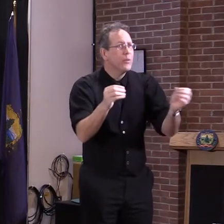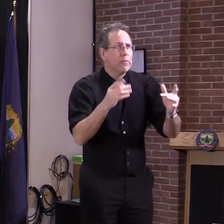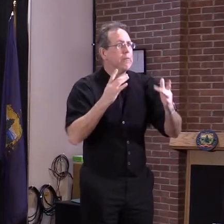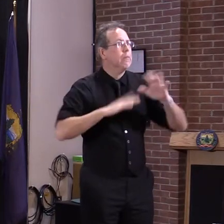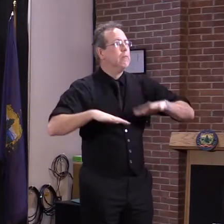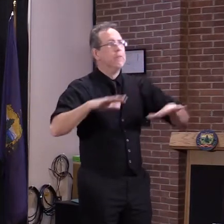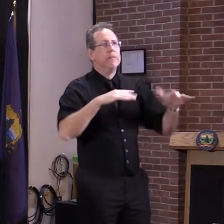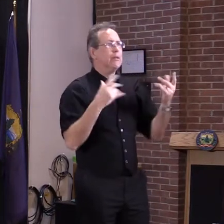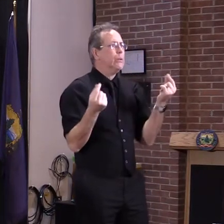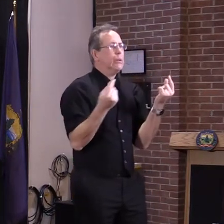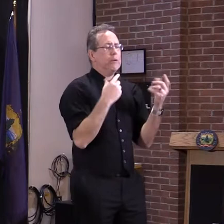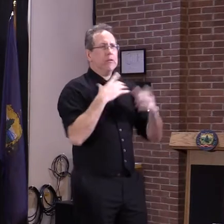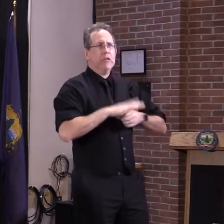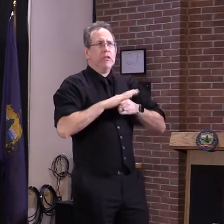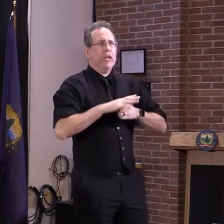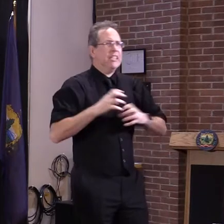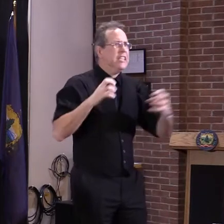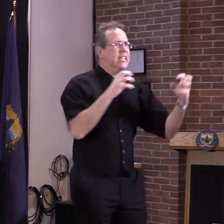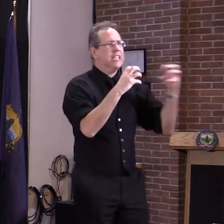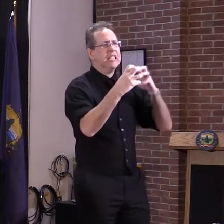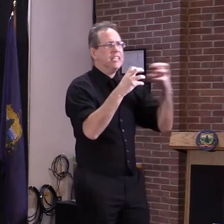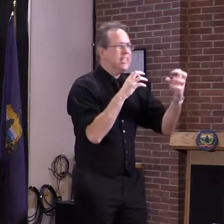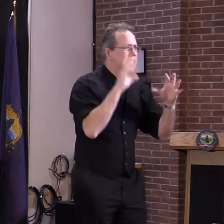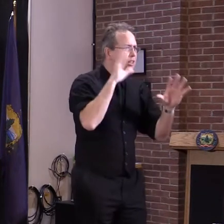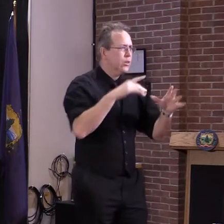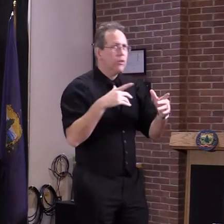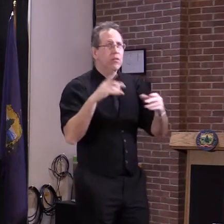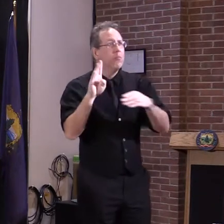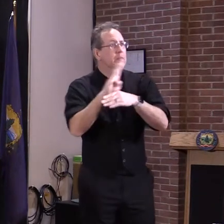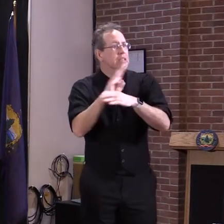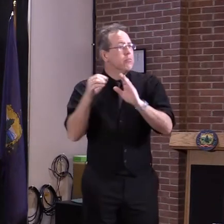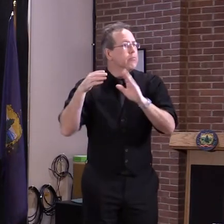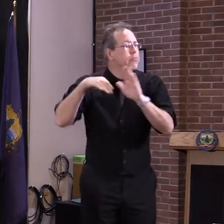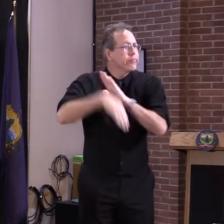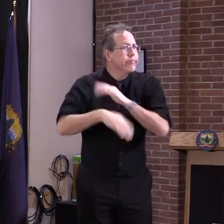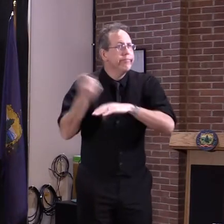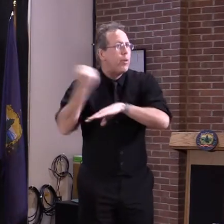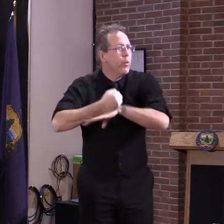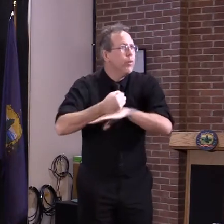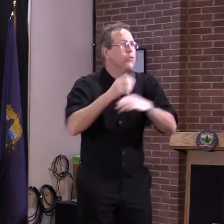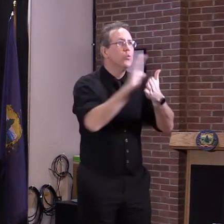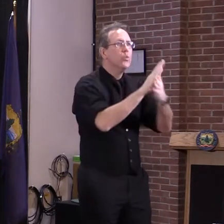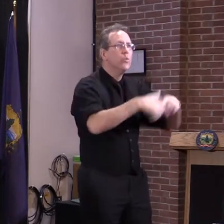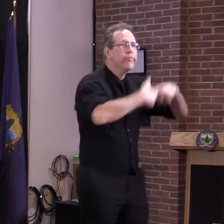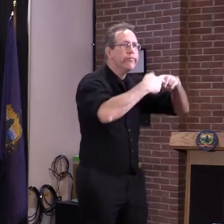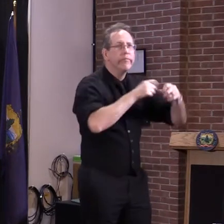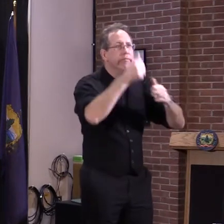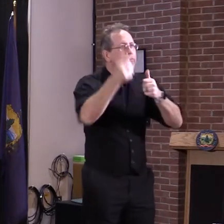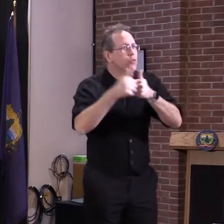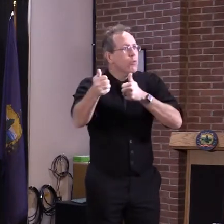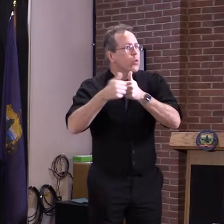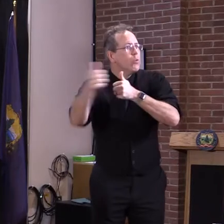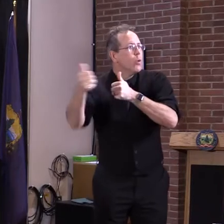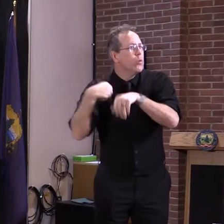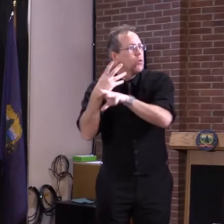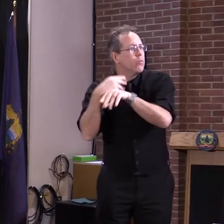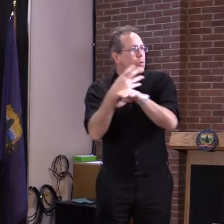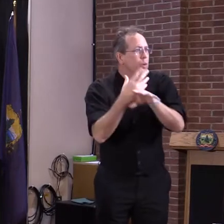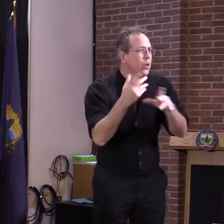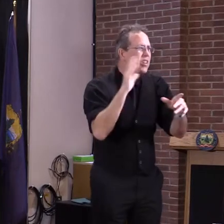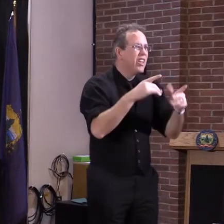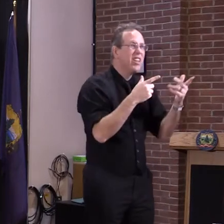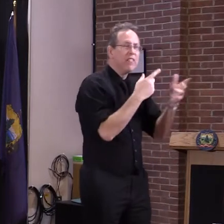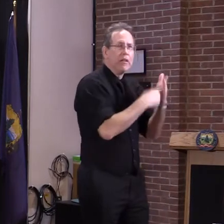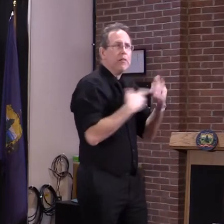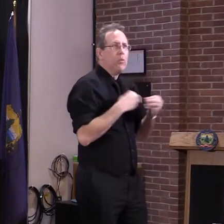isolation, and business closures, which led to high levels of stress, anxiety, depression, and many other negative